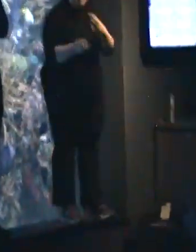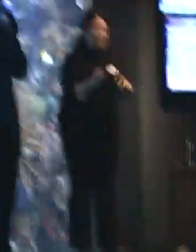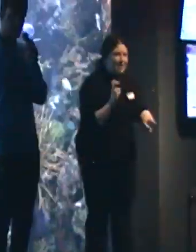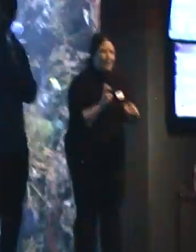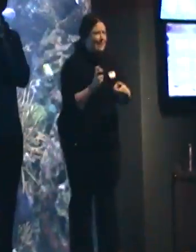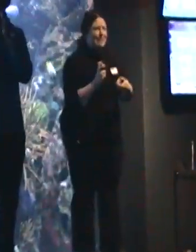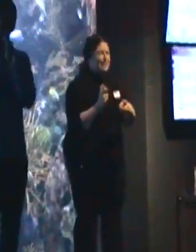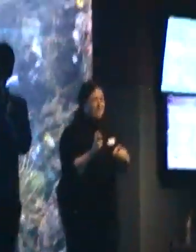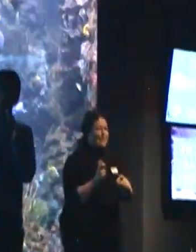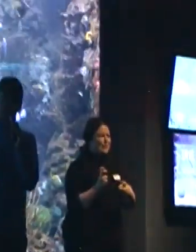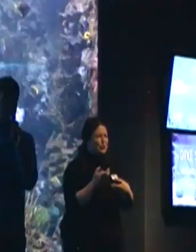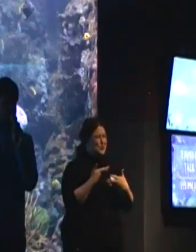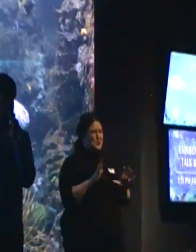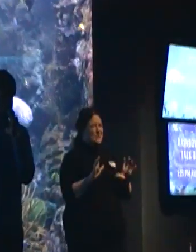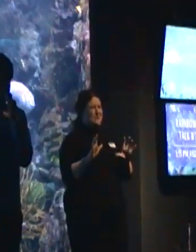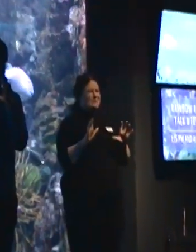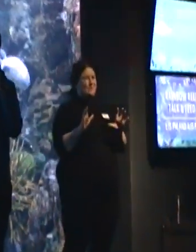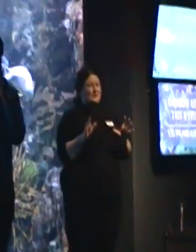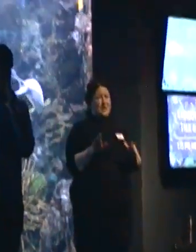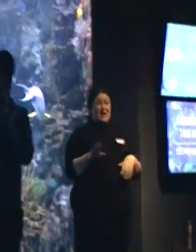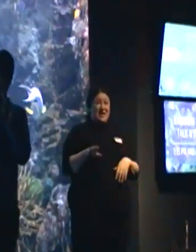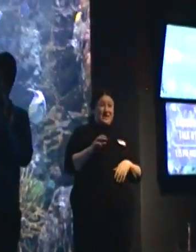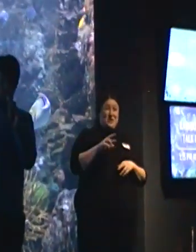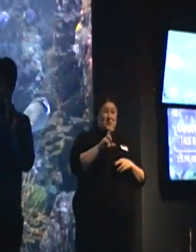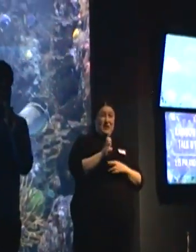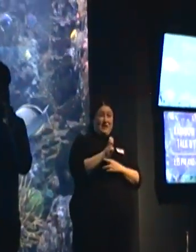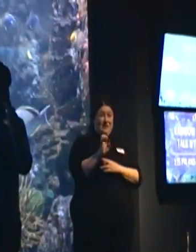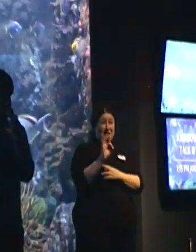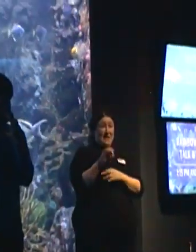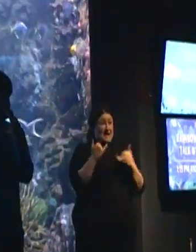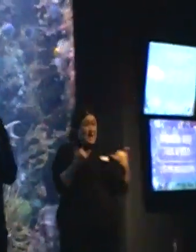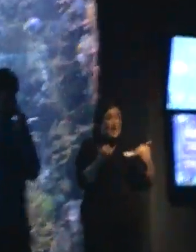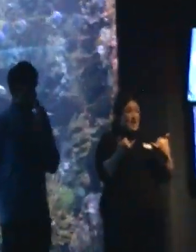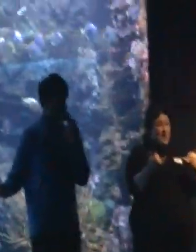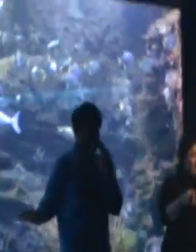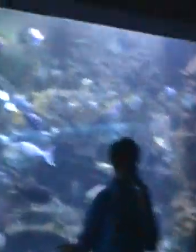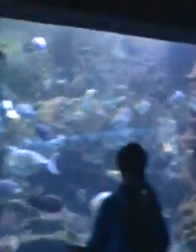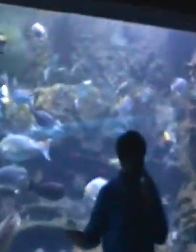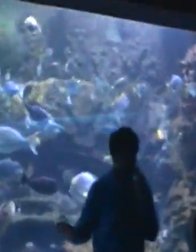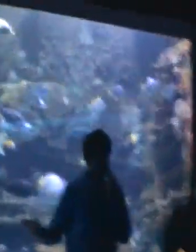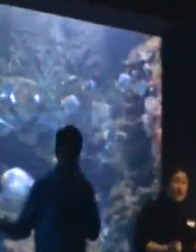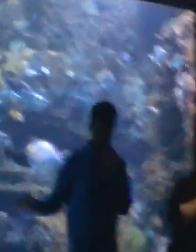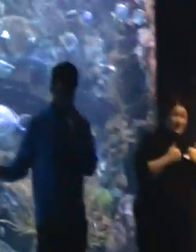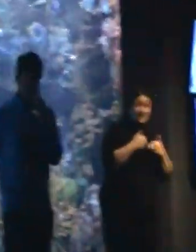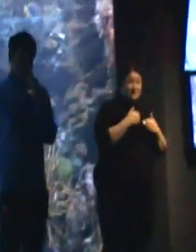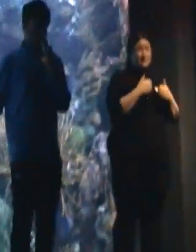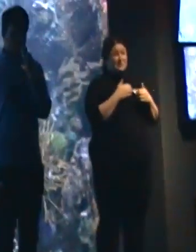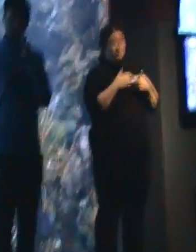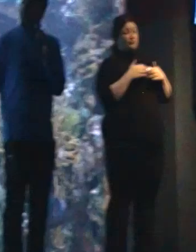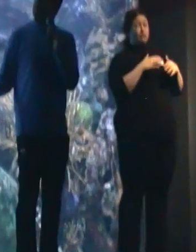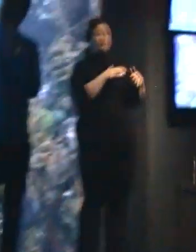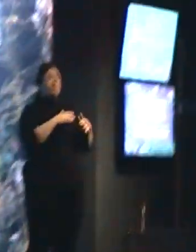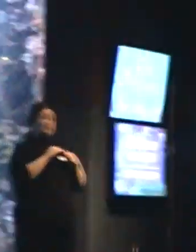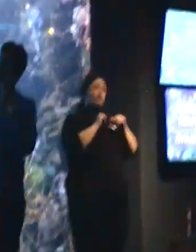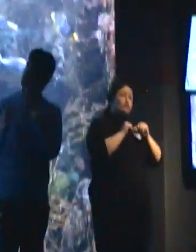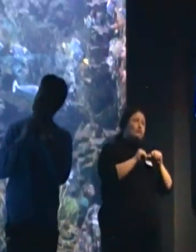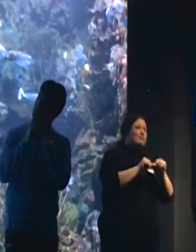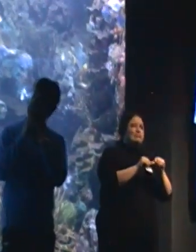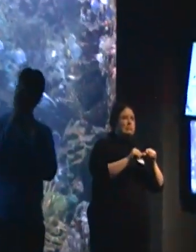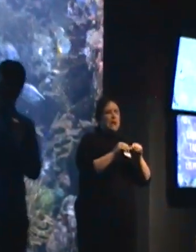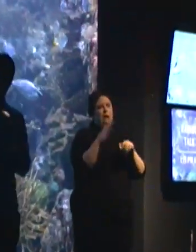well right now, and we don't want to disturb these really important ecosystems and so many animals rely on it.